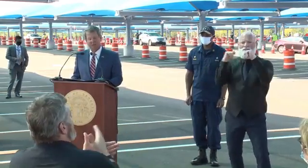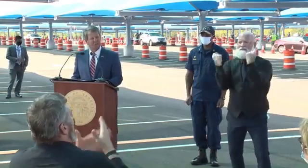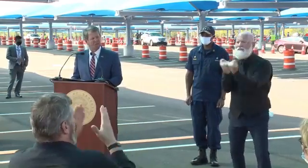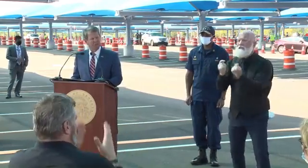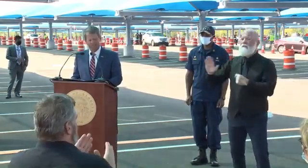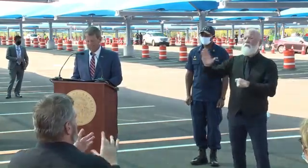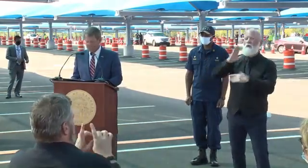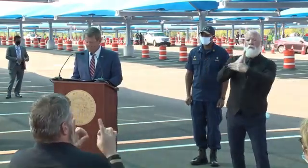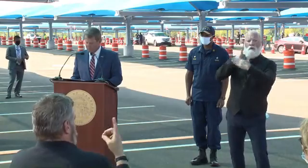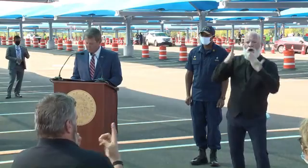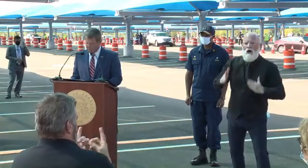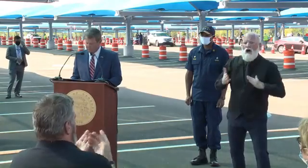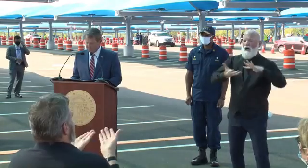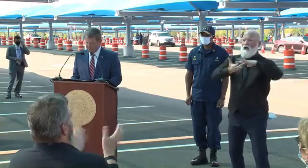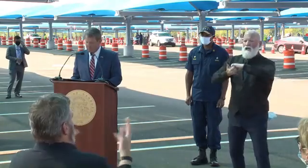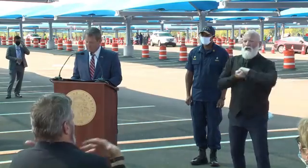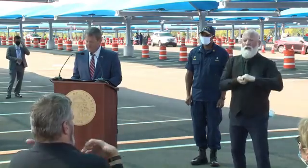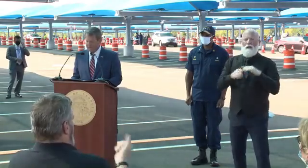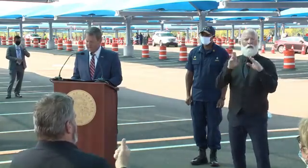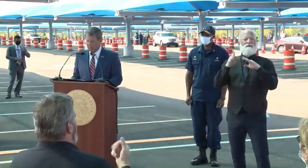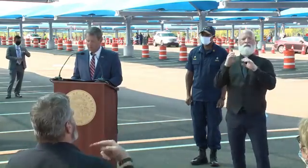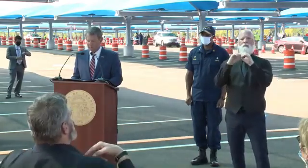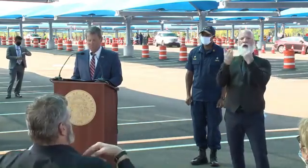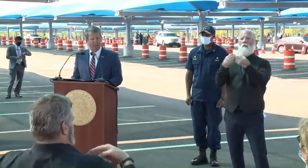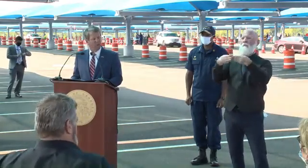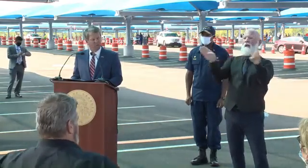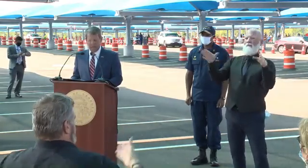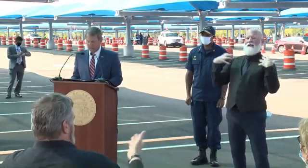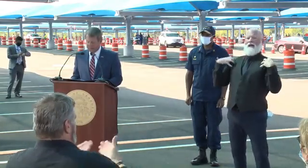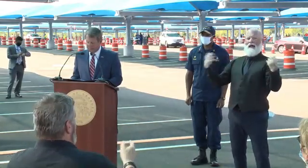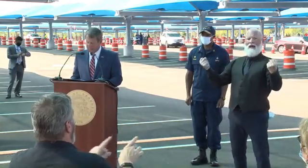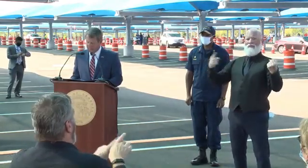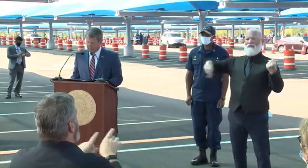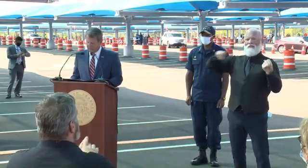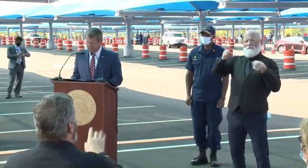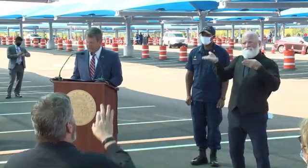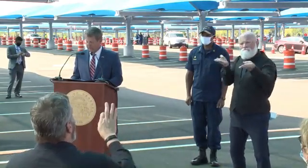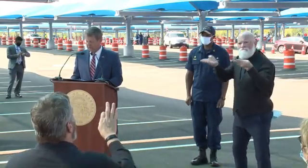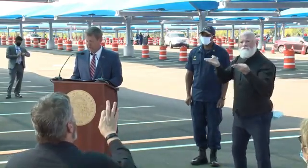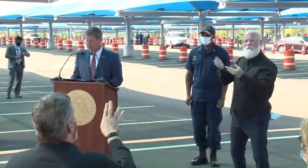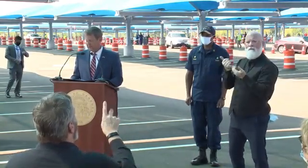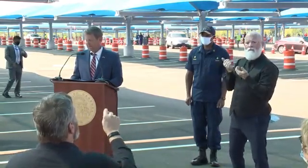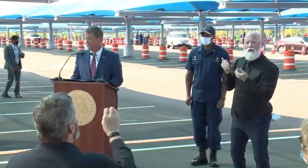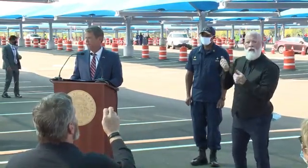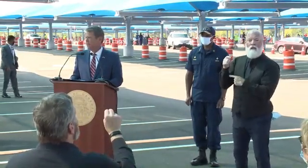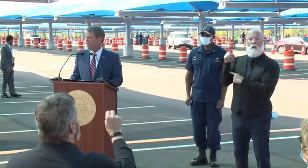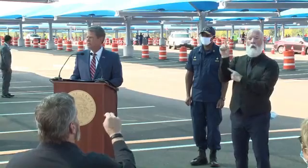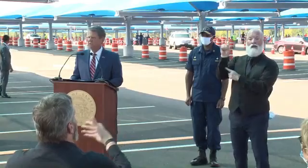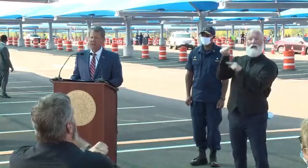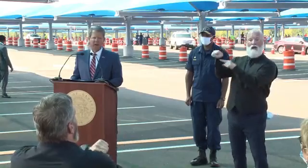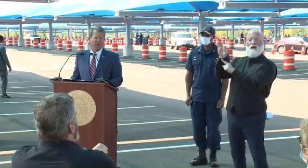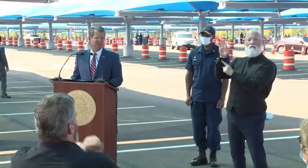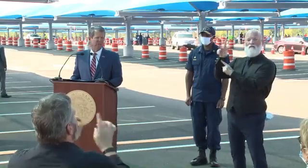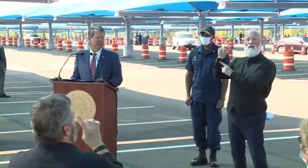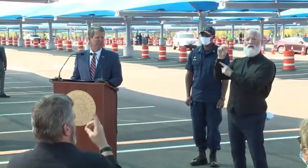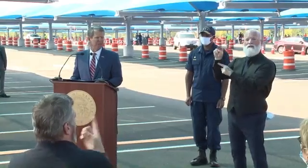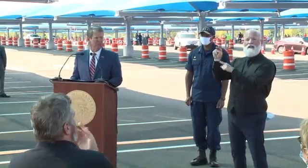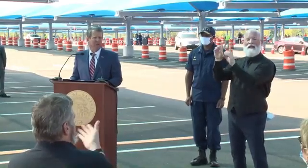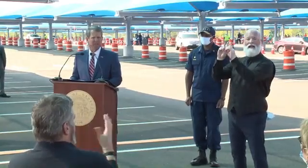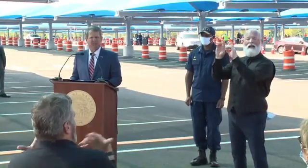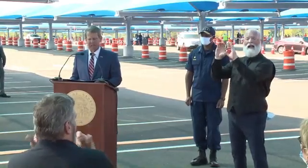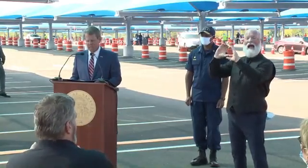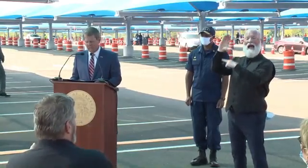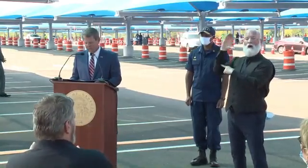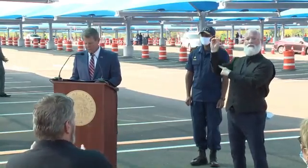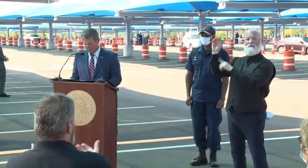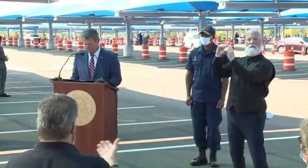Human Services, as well as the Fulton County Department of Public Health and Hartsfield-Jackson for their tireless efforts